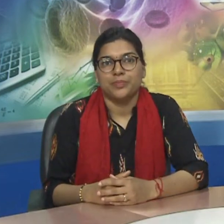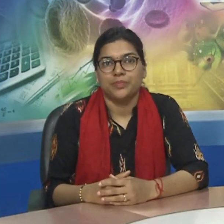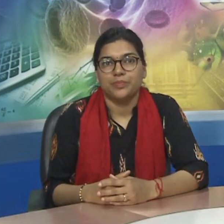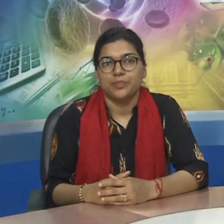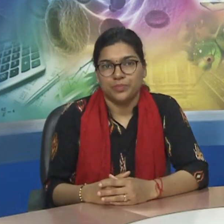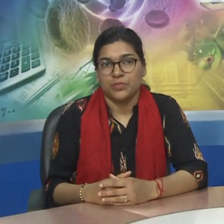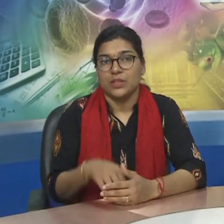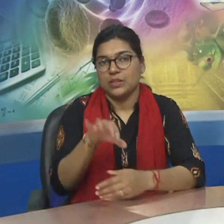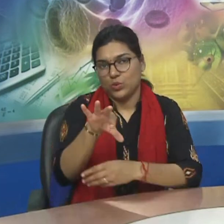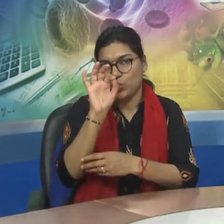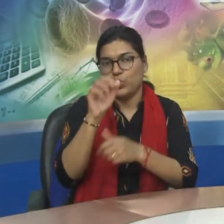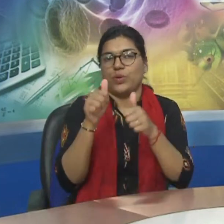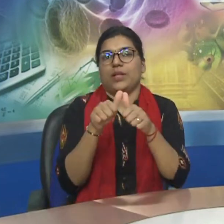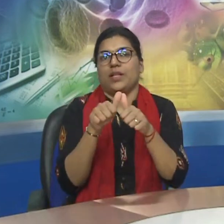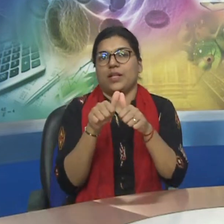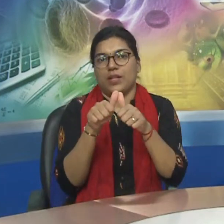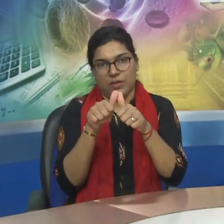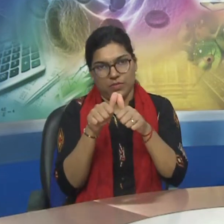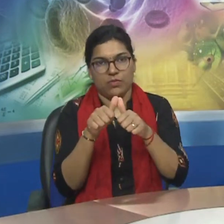See, the correct option is A.